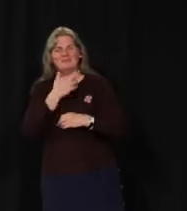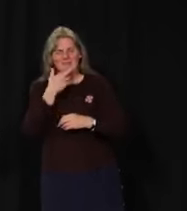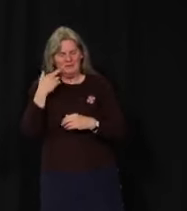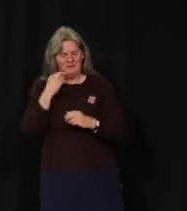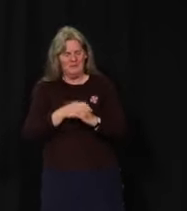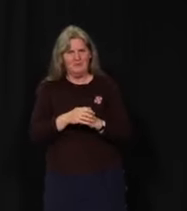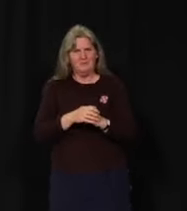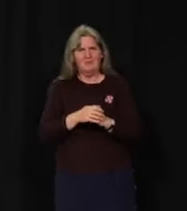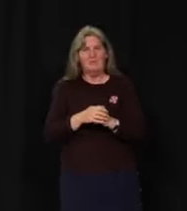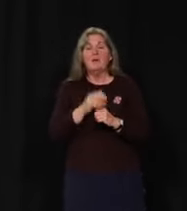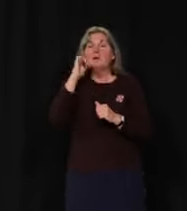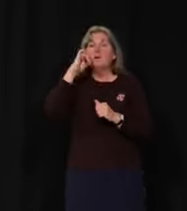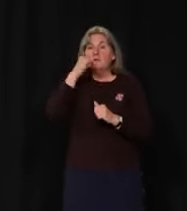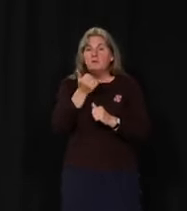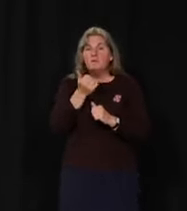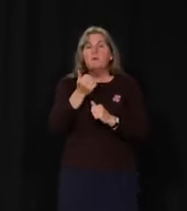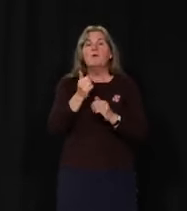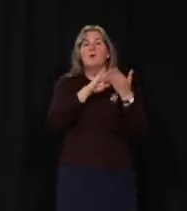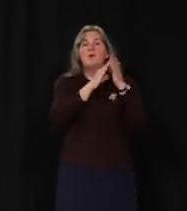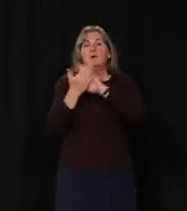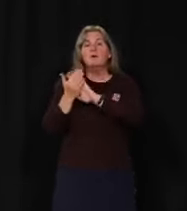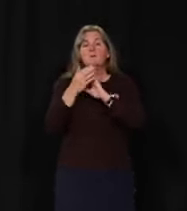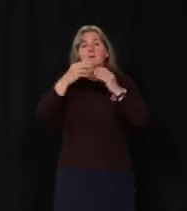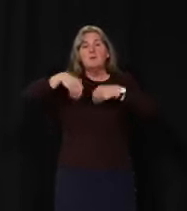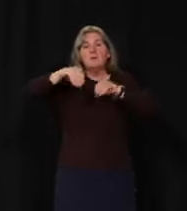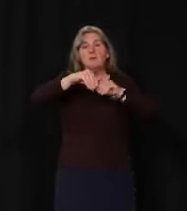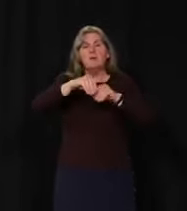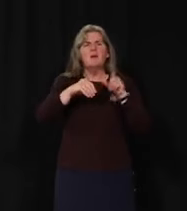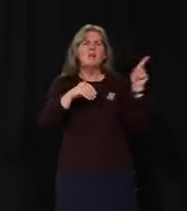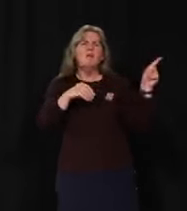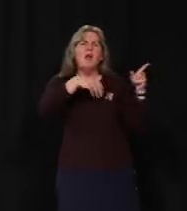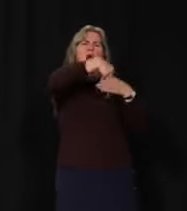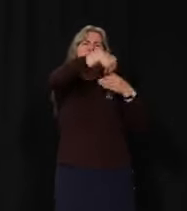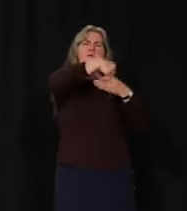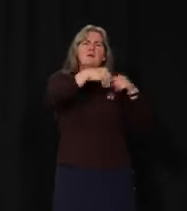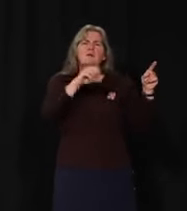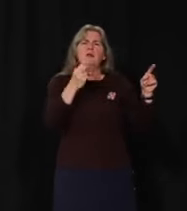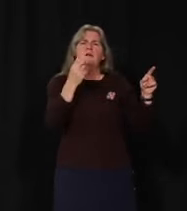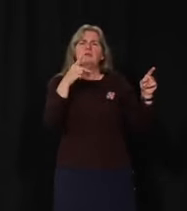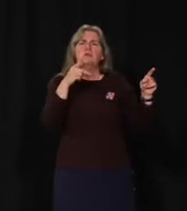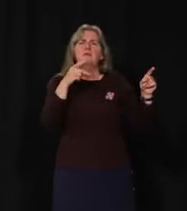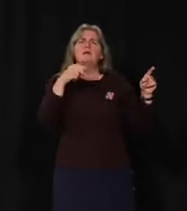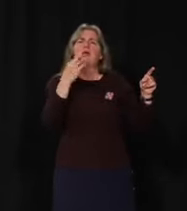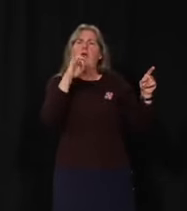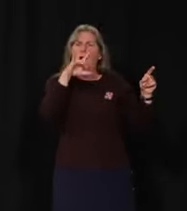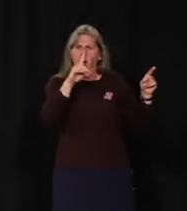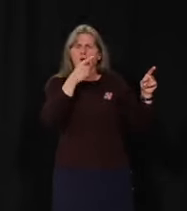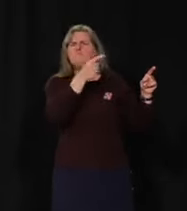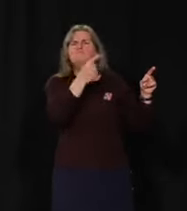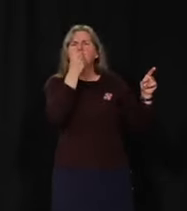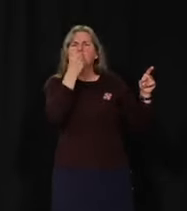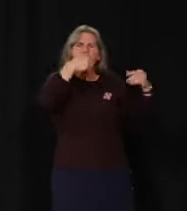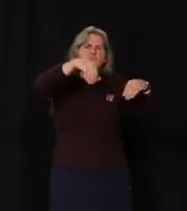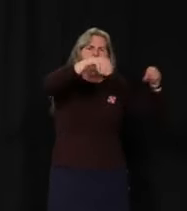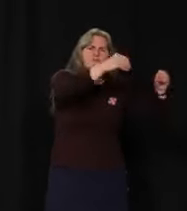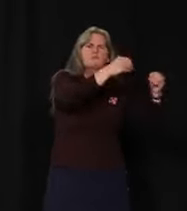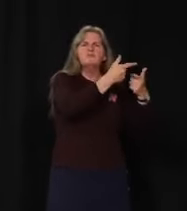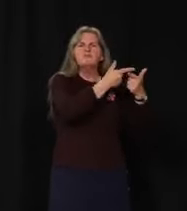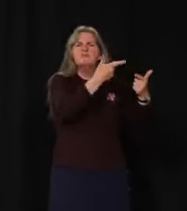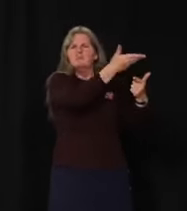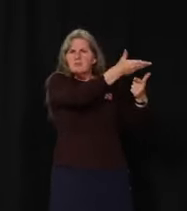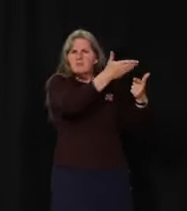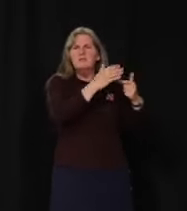be another fireweed community market in Shipyards Park. I encourage you to support the local food providers that are selling